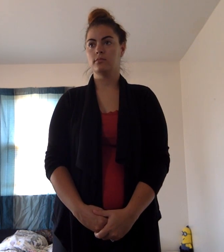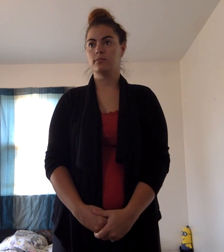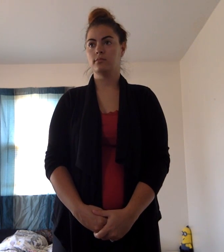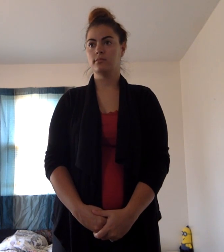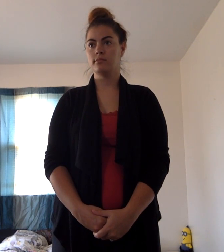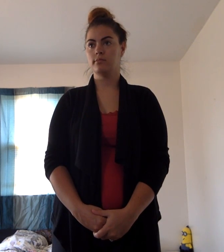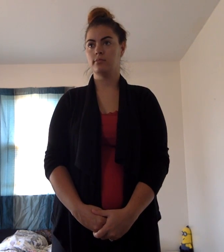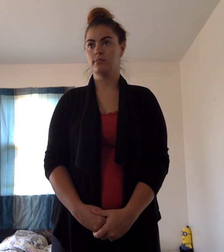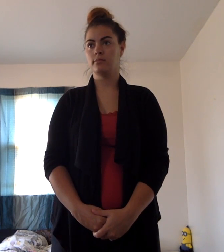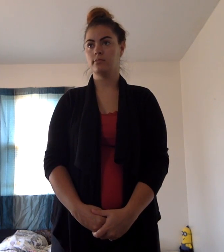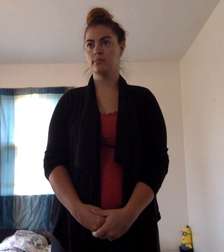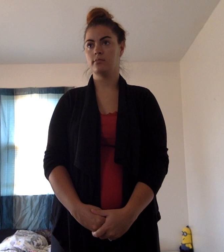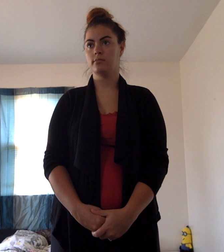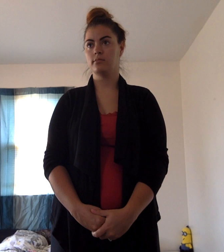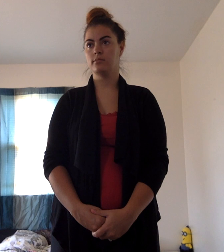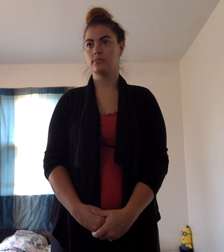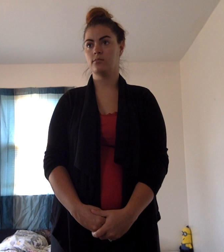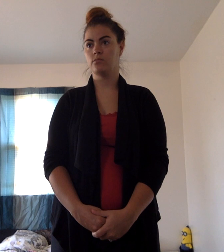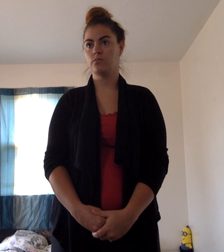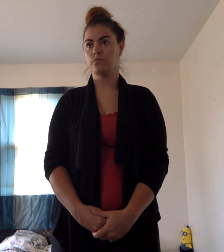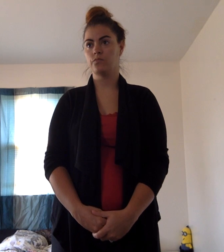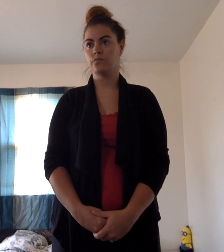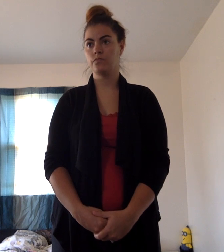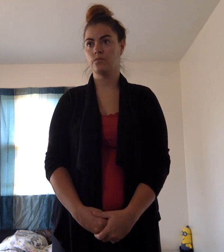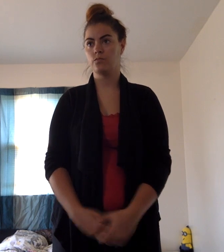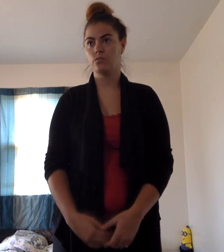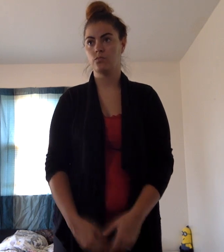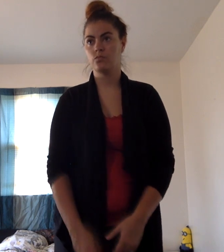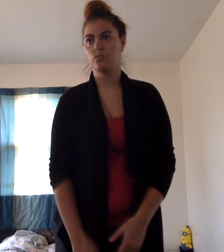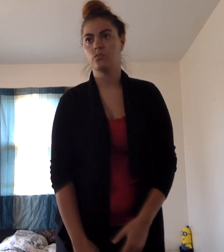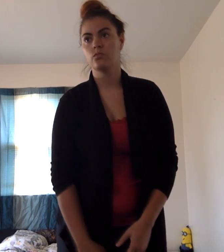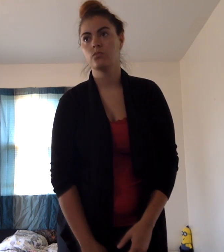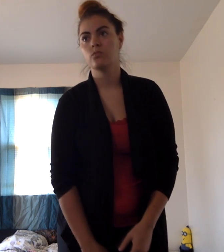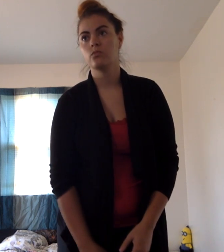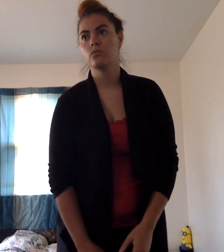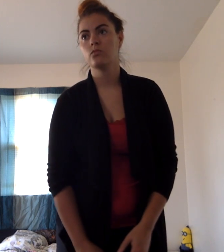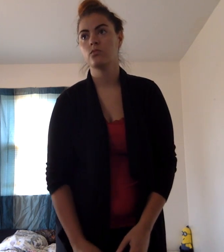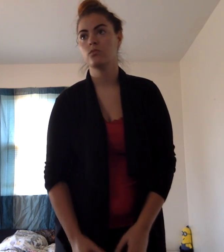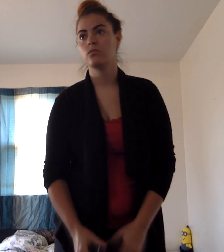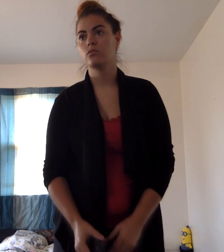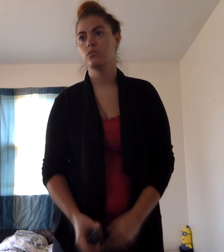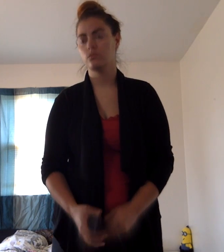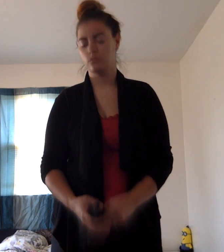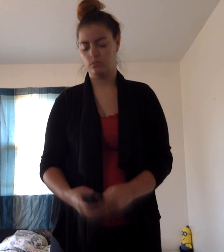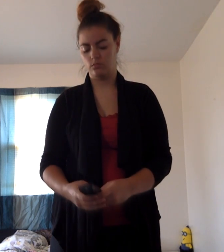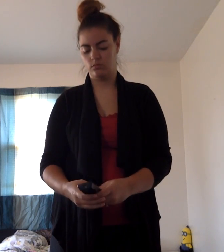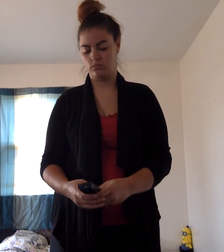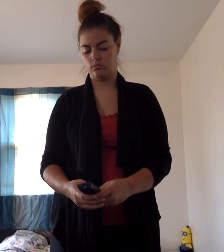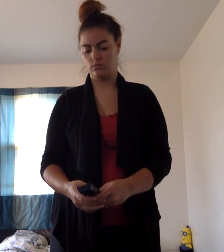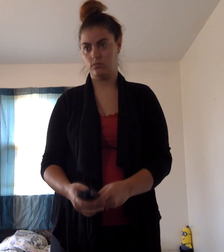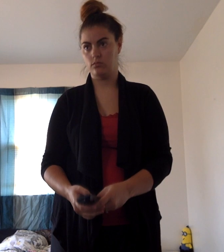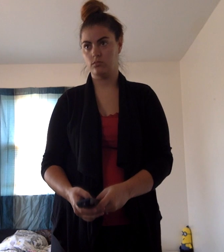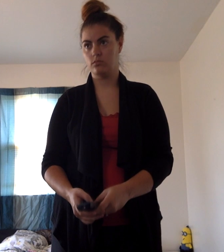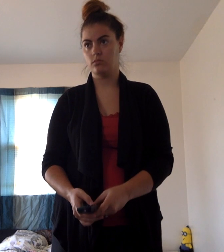In 1987, I graduated from Howard University with a master's degree in microbiology. Thank